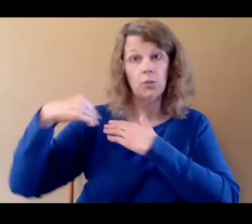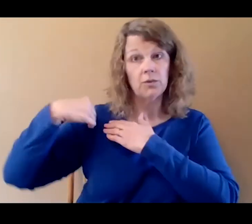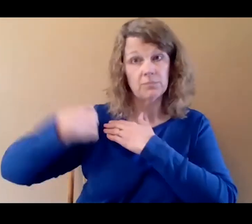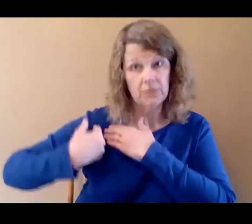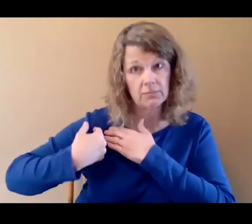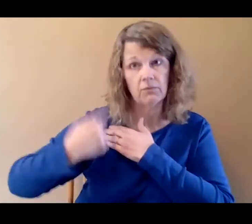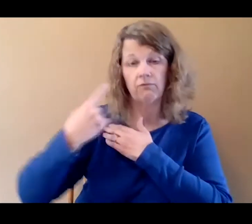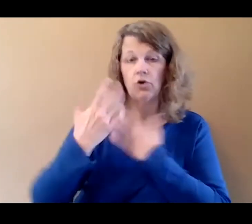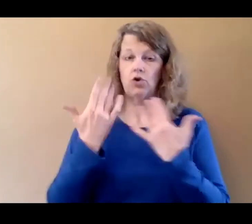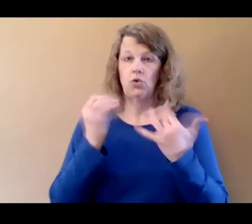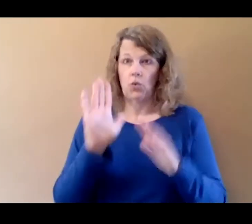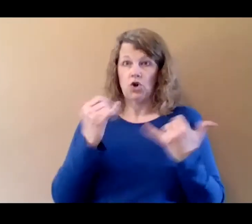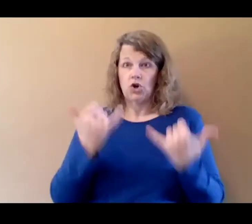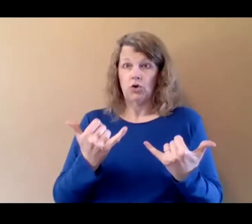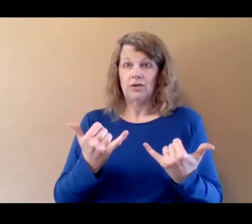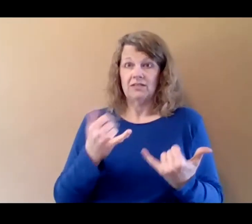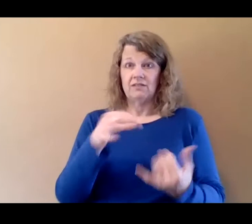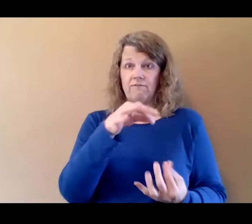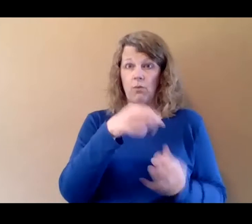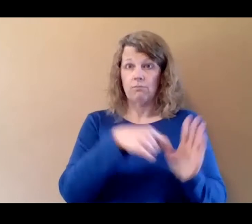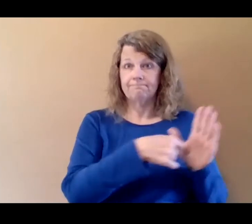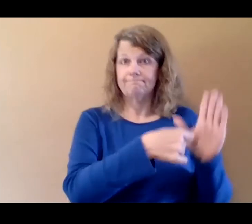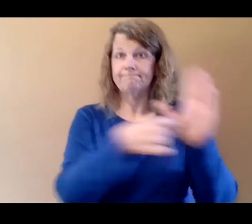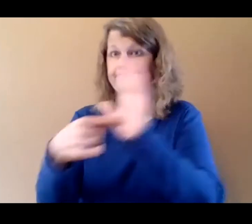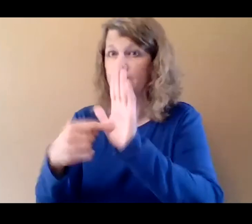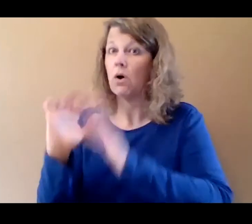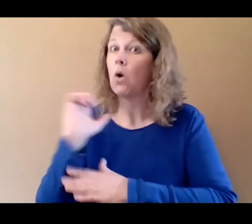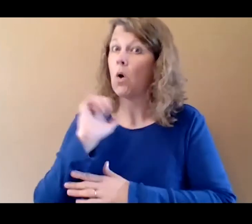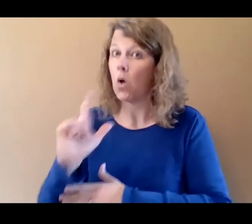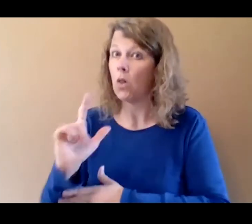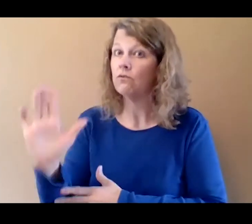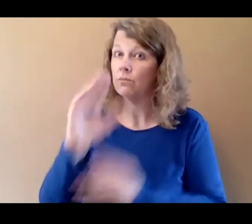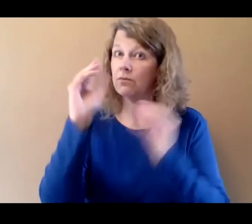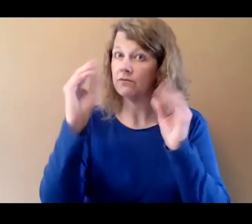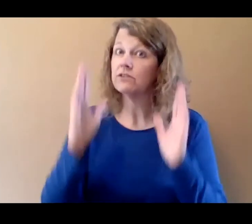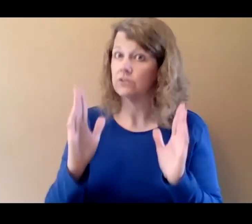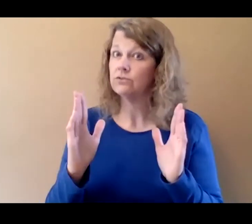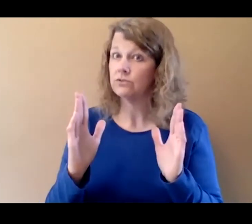are responsible for giving your current disclosure form to all of your professors.